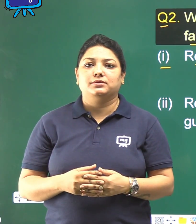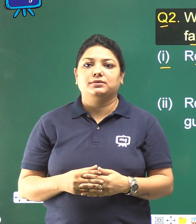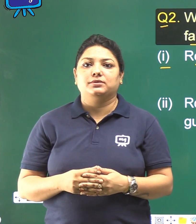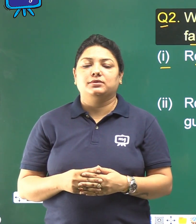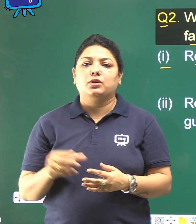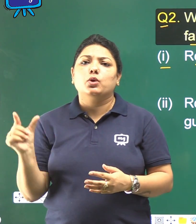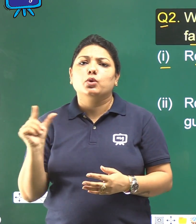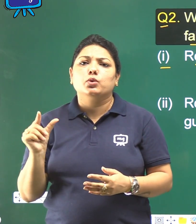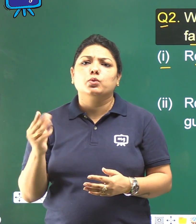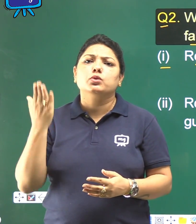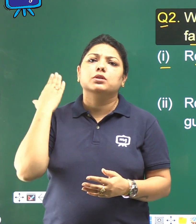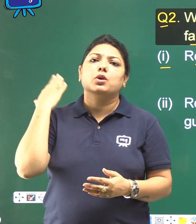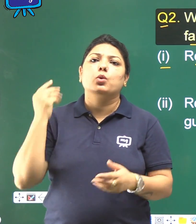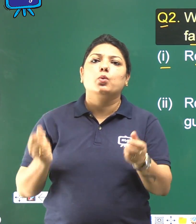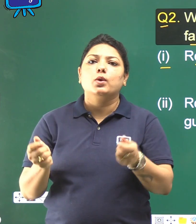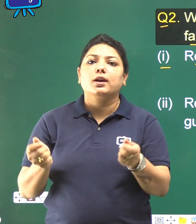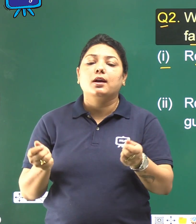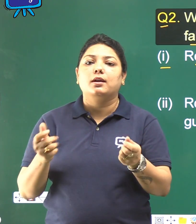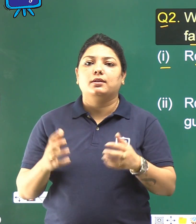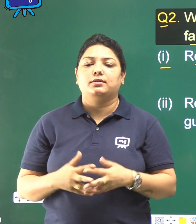used an old car.